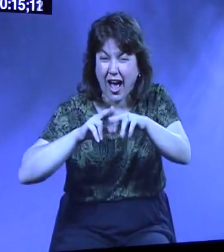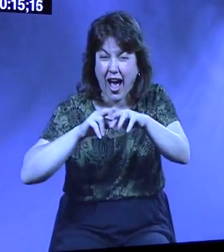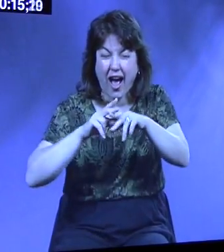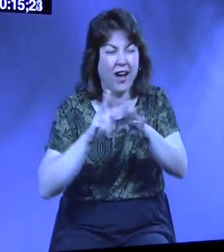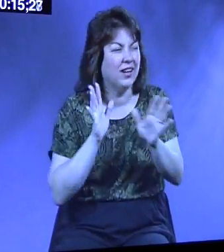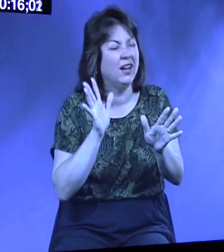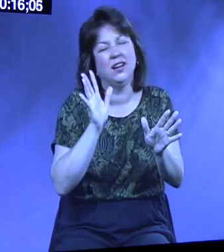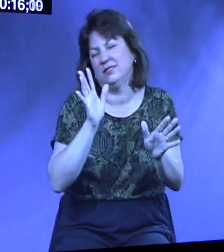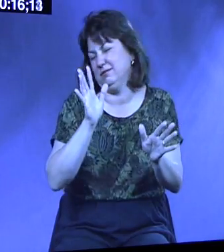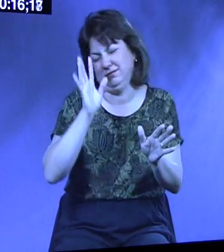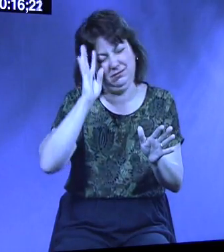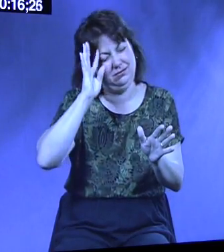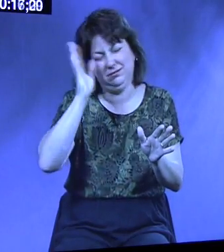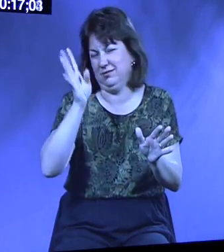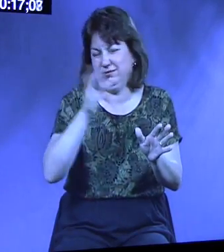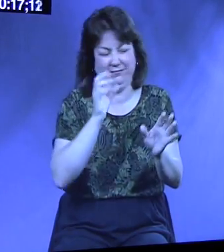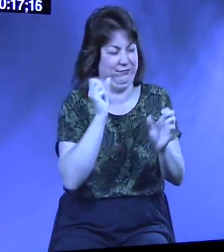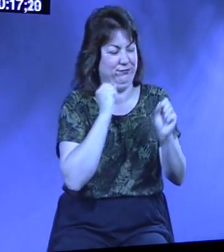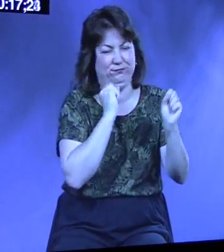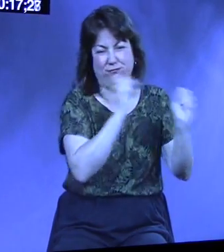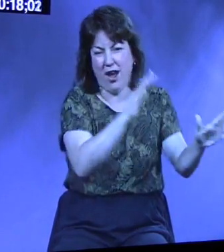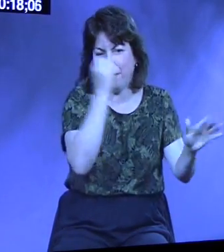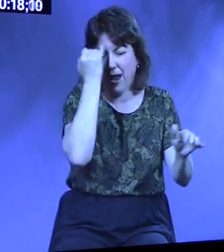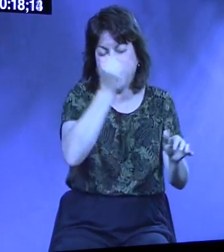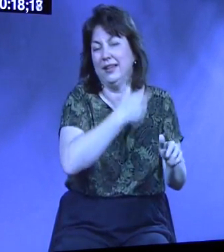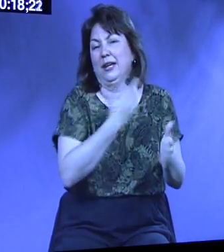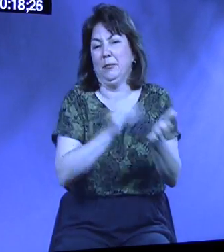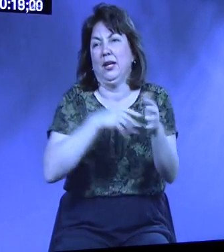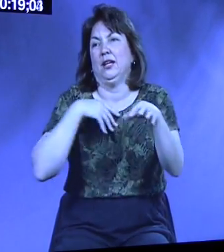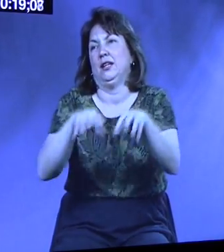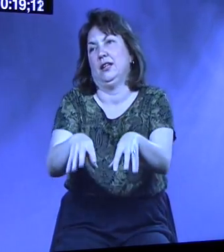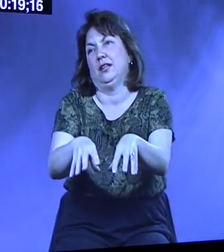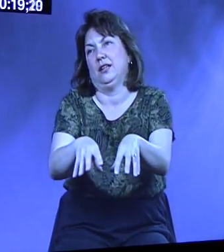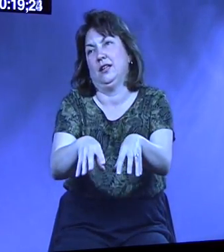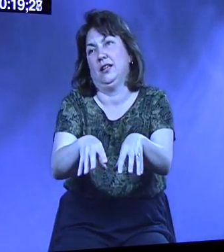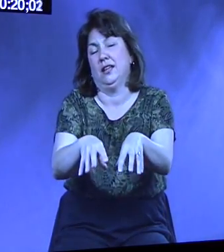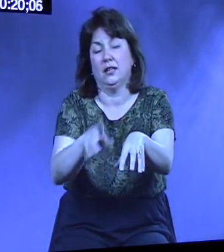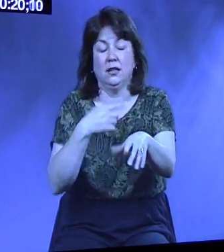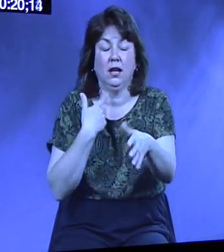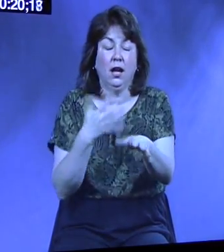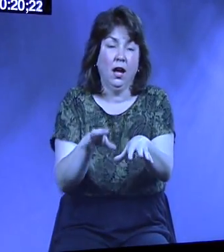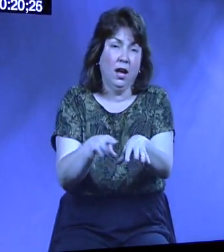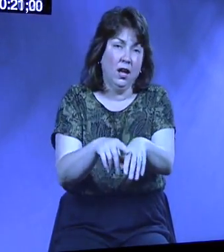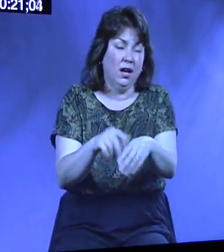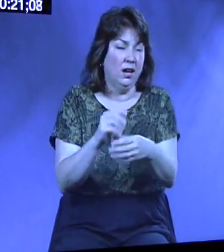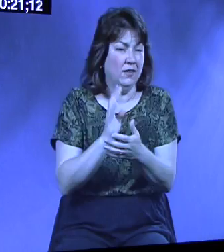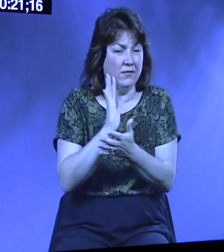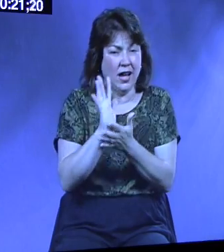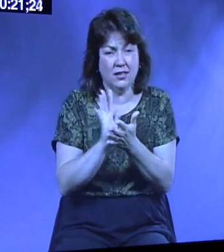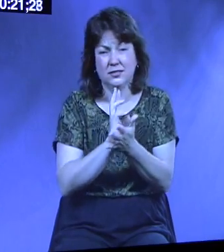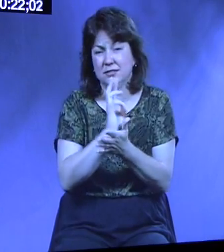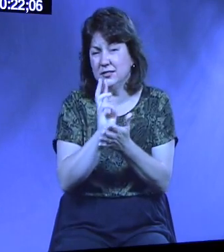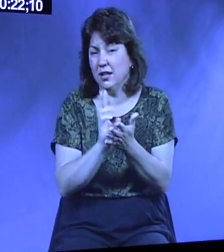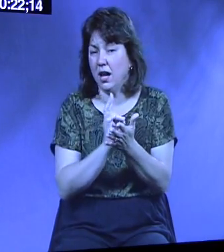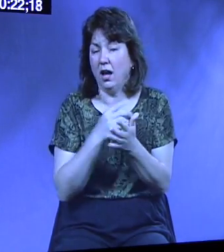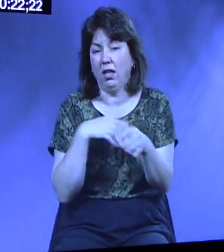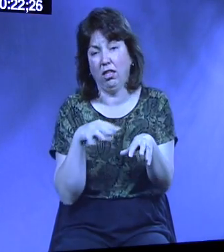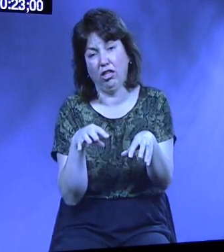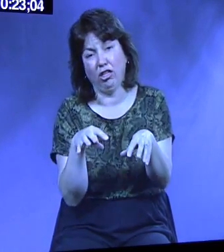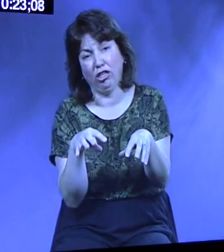but that wasn't a good idea in the least. It made it even worse, and I stuck my hands right back into the water. 5, 6